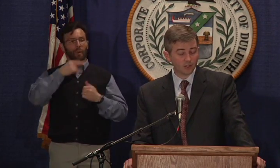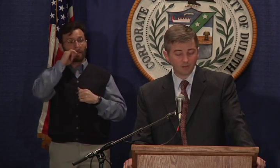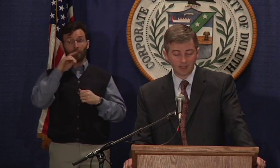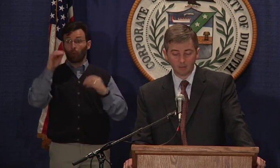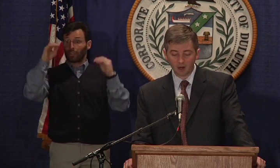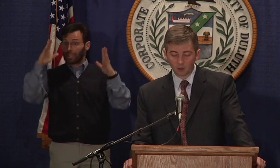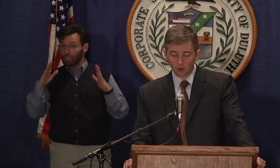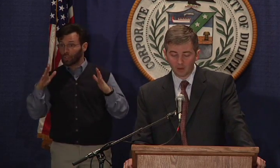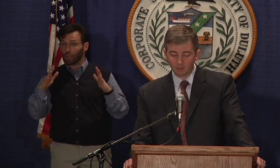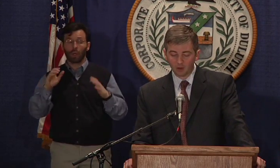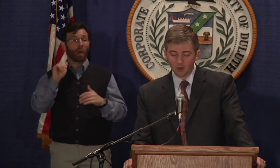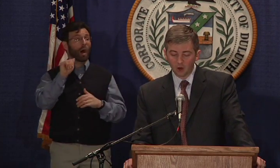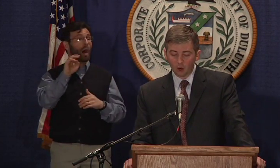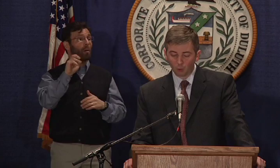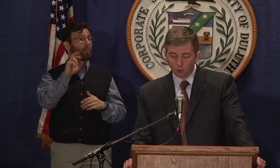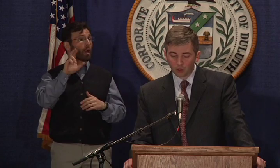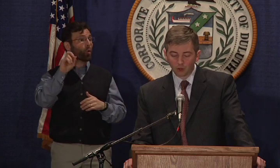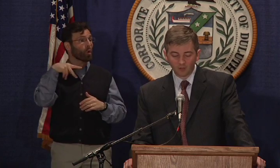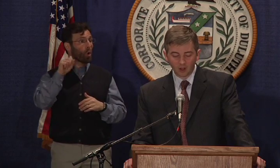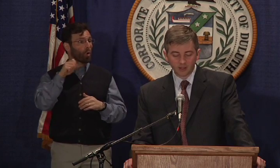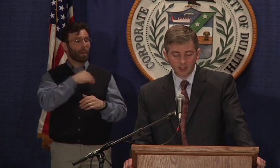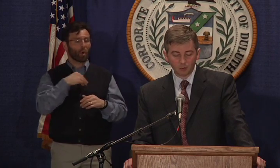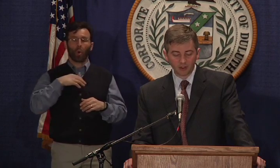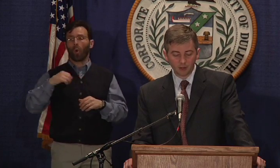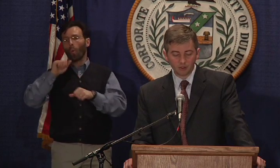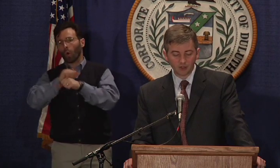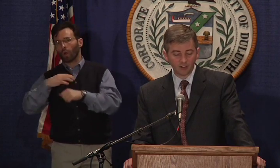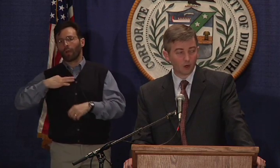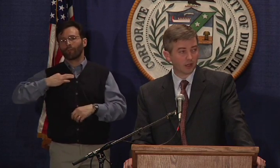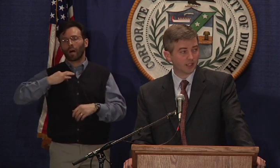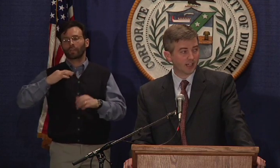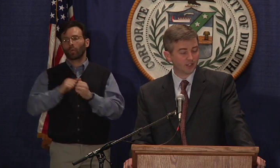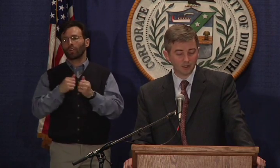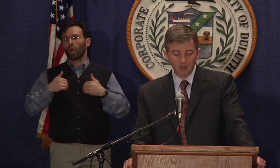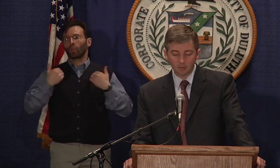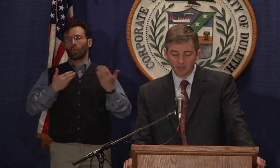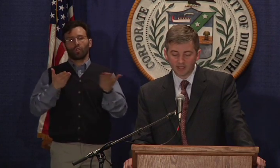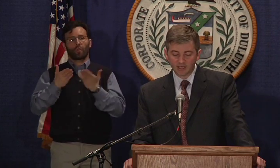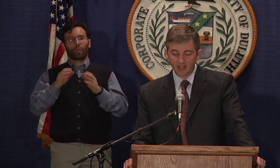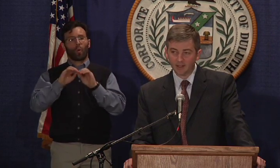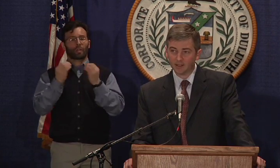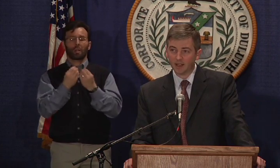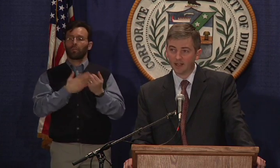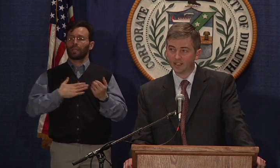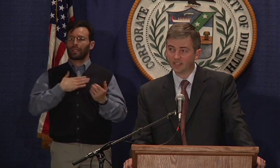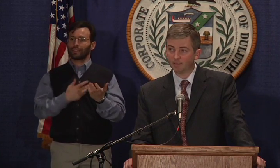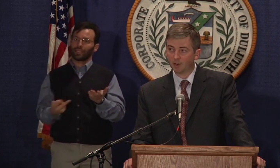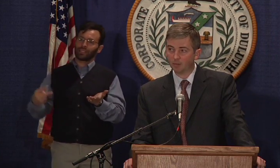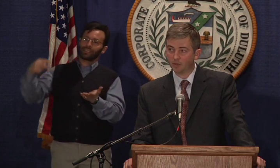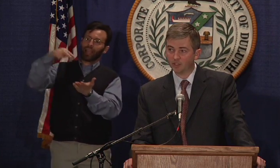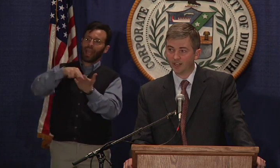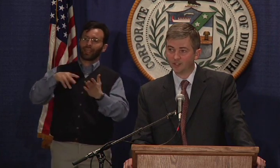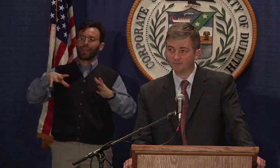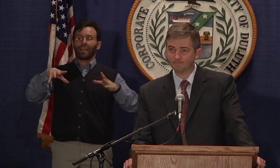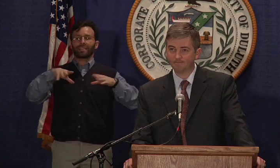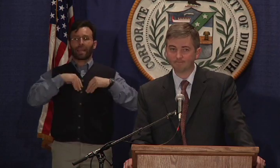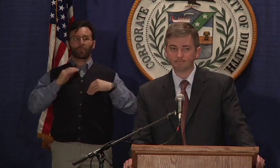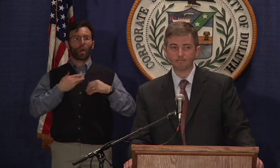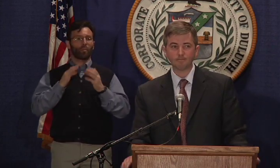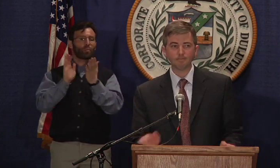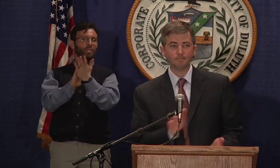a teacher, an AmeriCorps member, or work or volunteer with a youth-serving organization, please stand and accept our